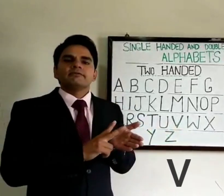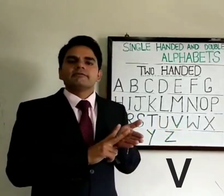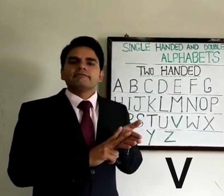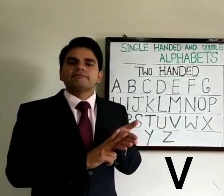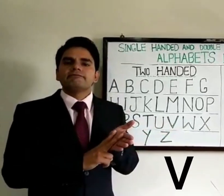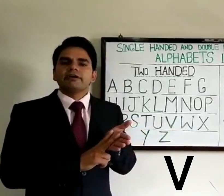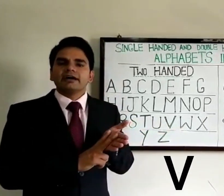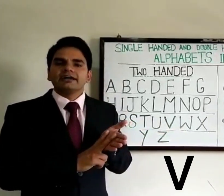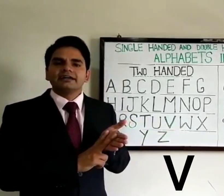V,